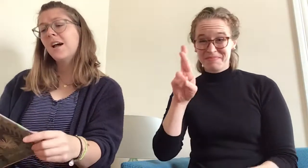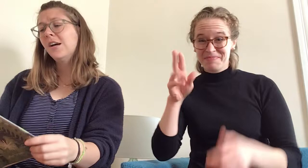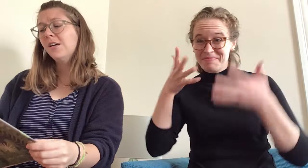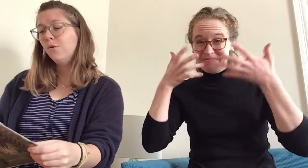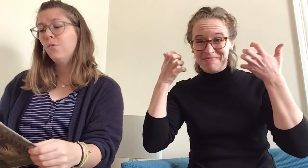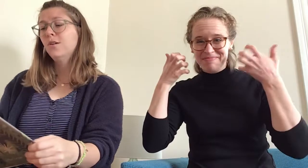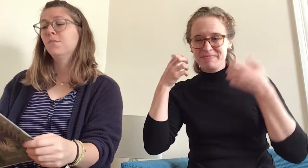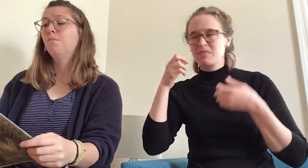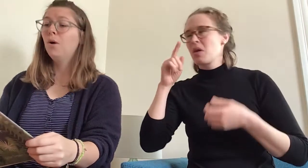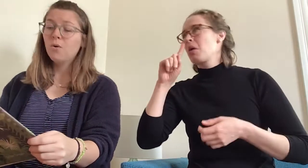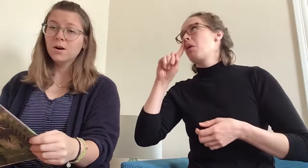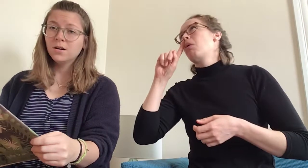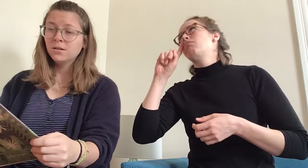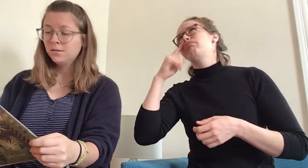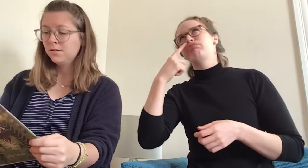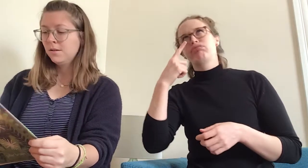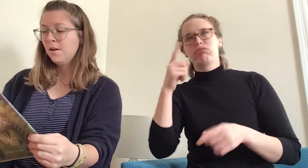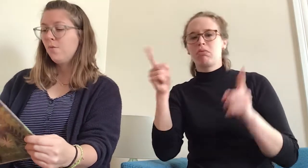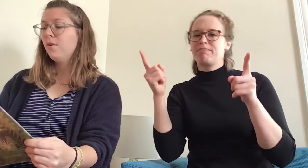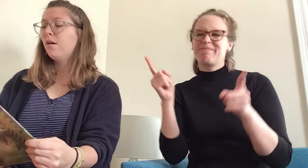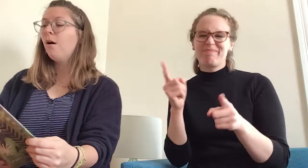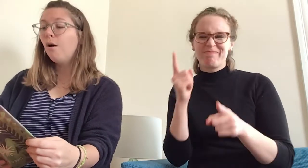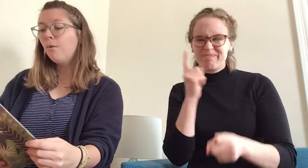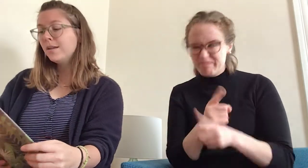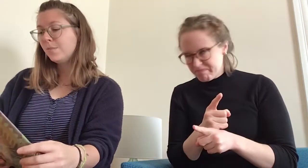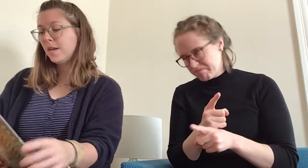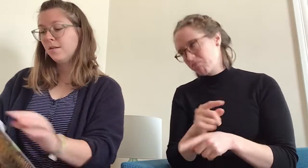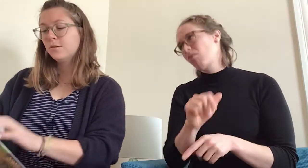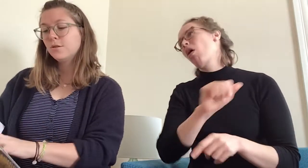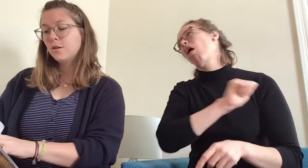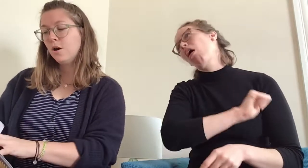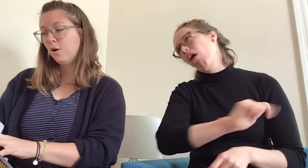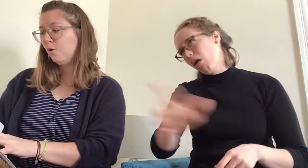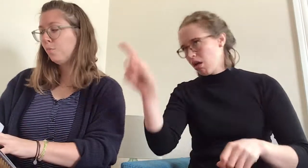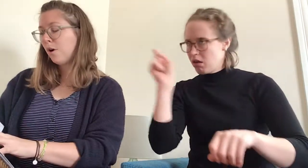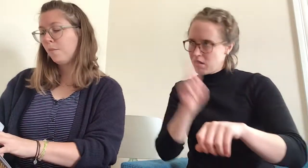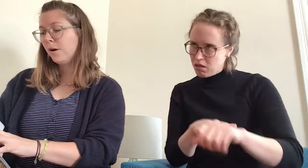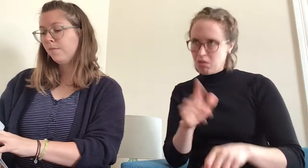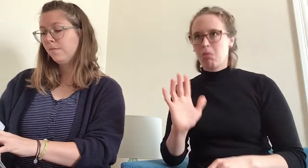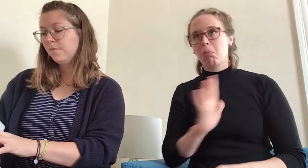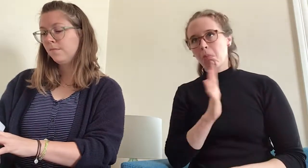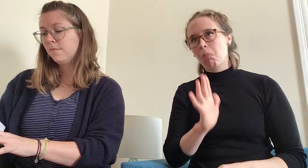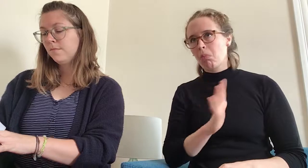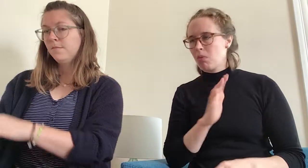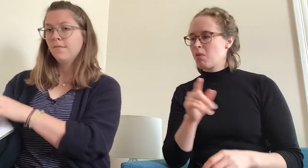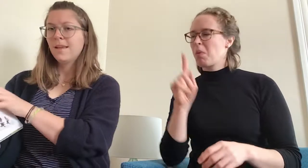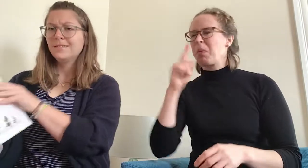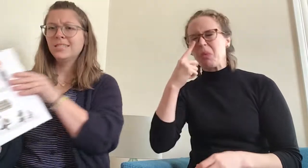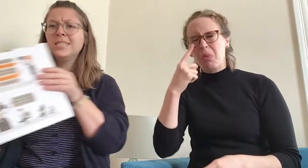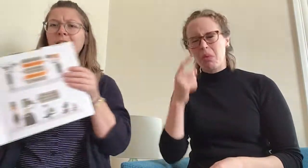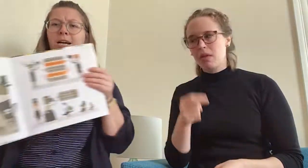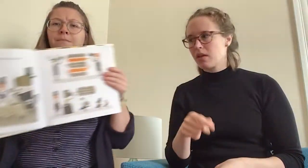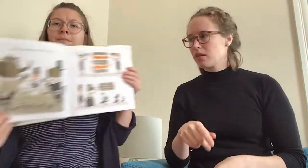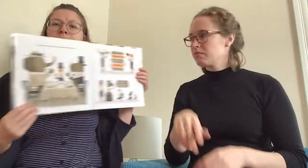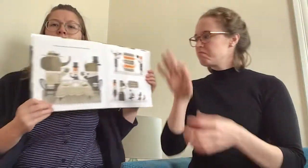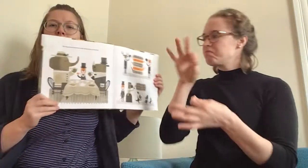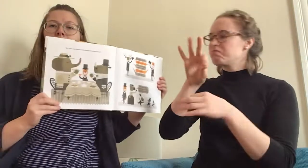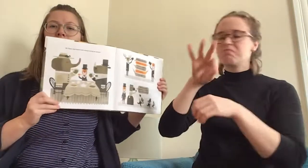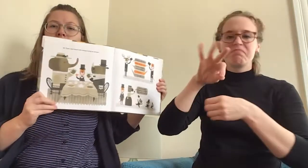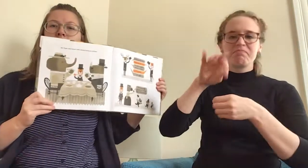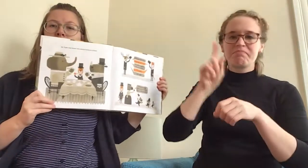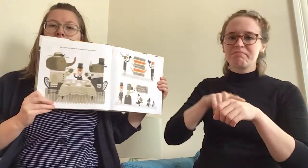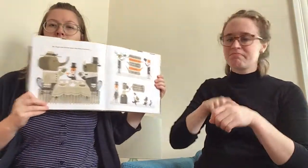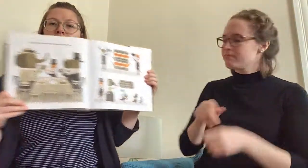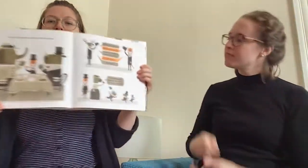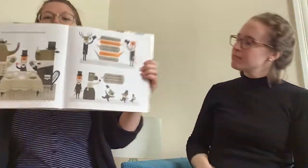Mr. Tiger was bored with always being so proper at tea time.